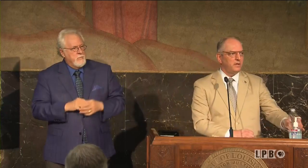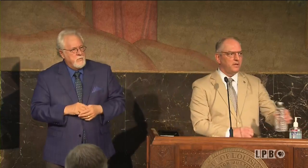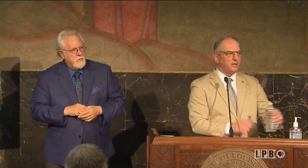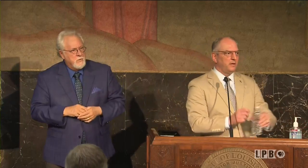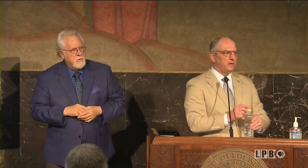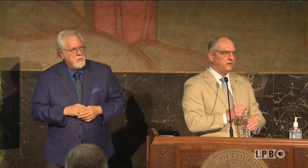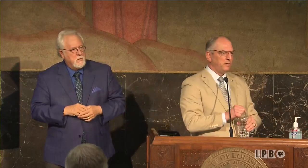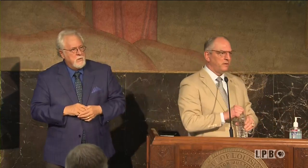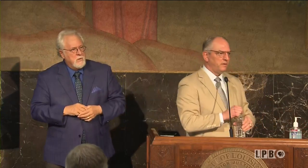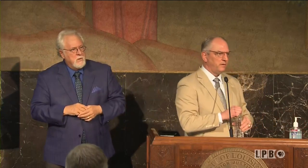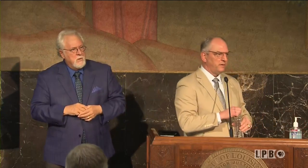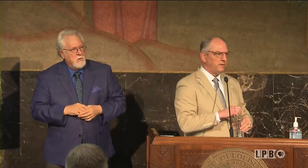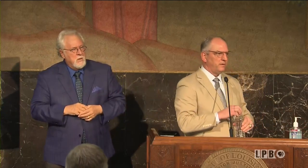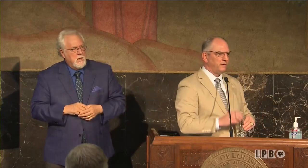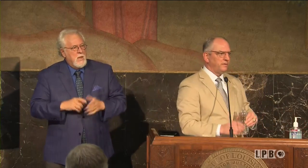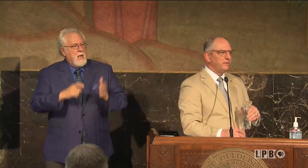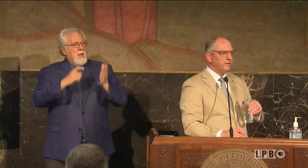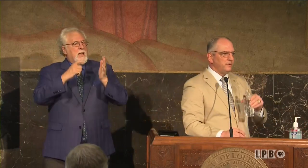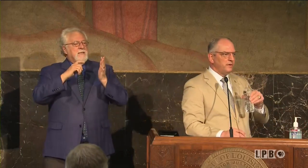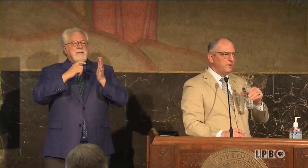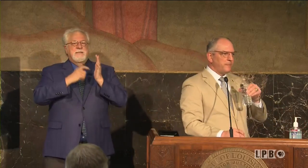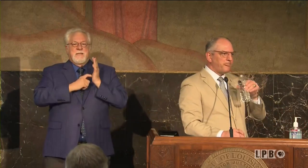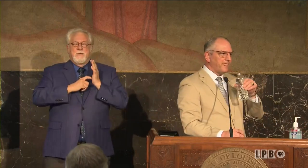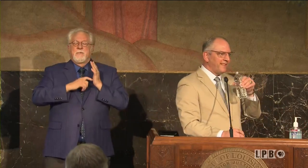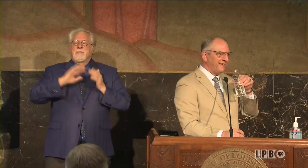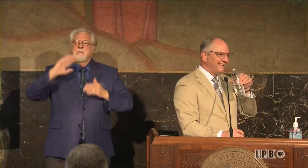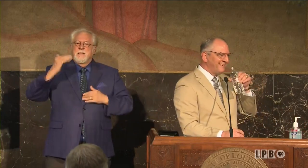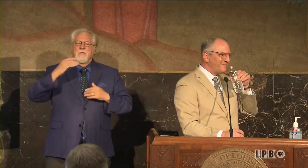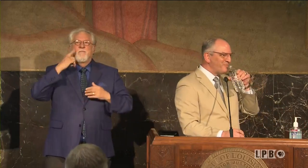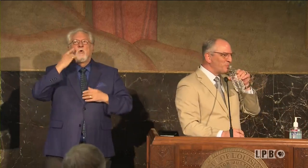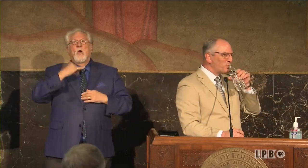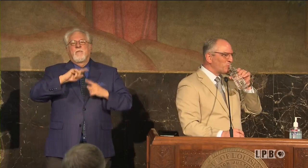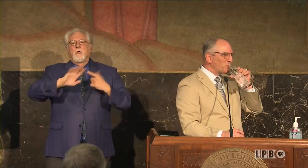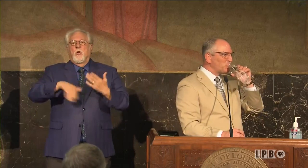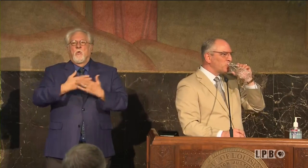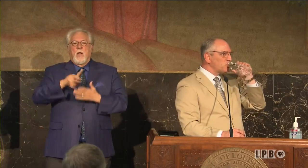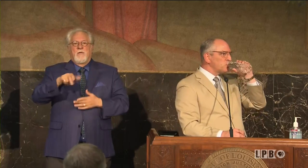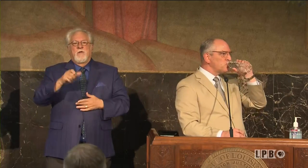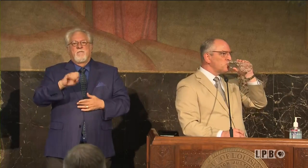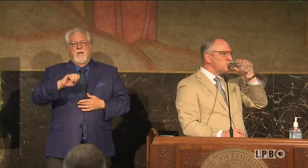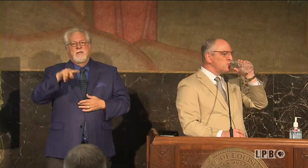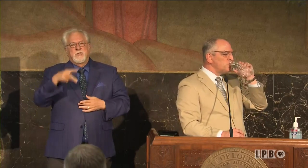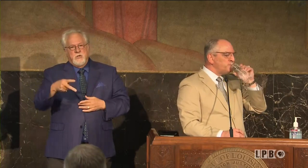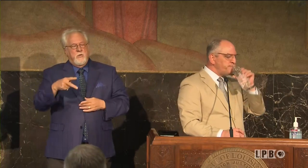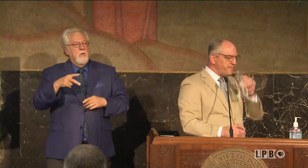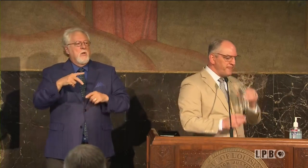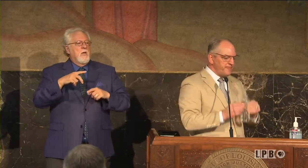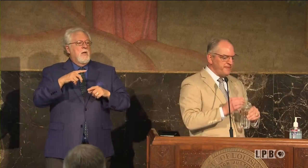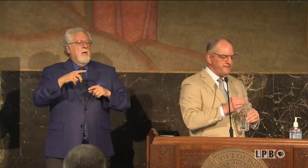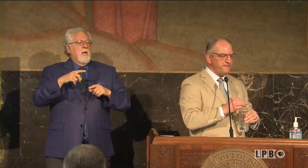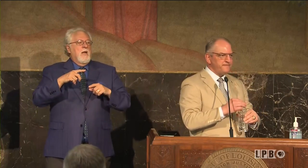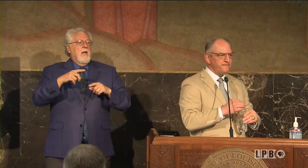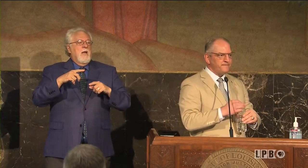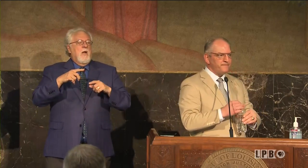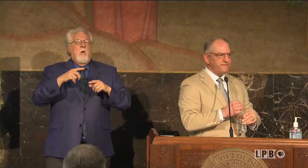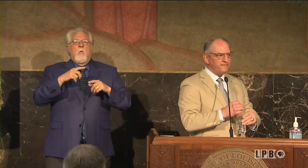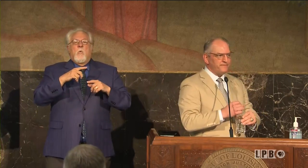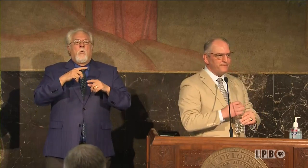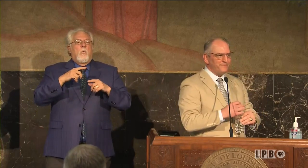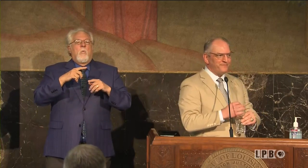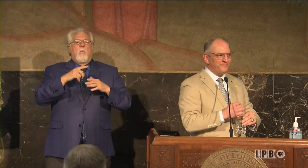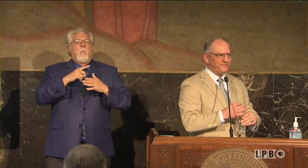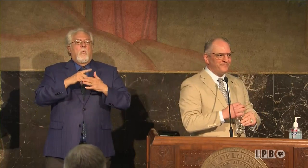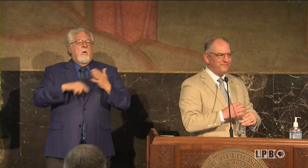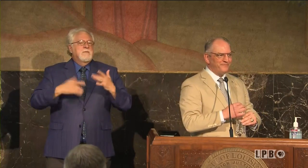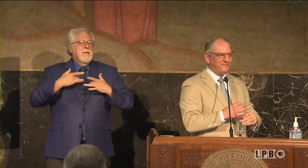seems like it took us forever to get here to phase 2, but if everything holds true and our trends are good, what's the likelihood that you